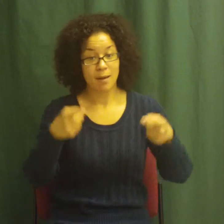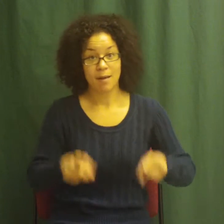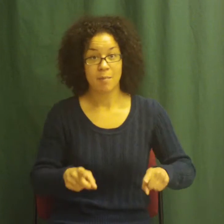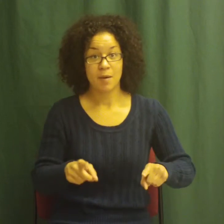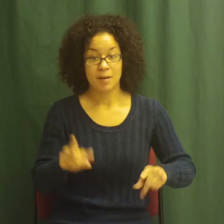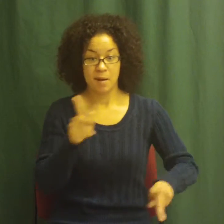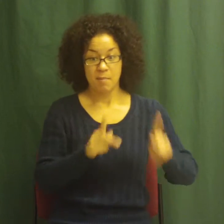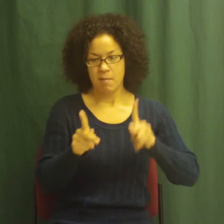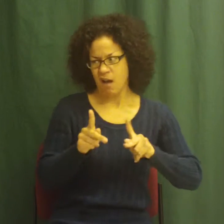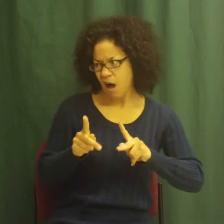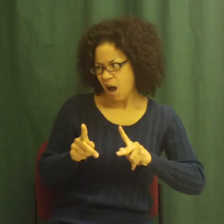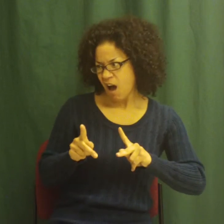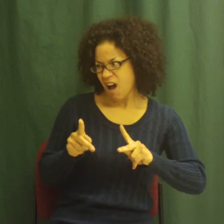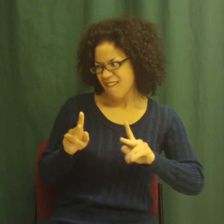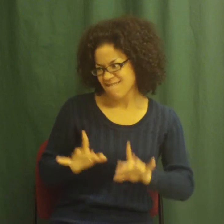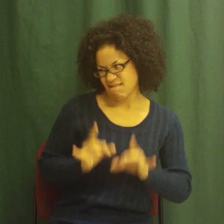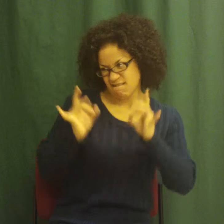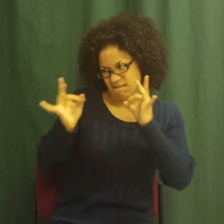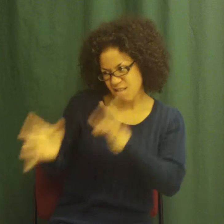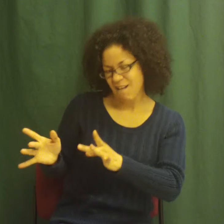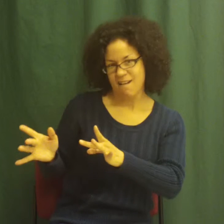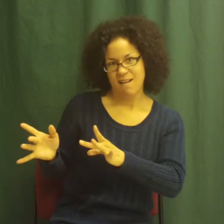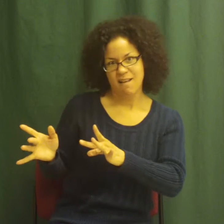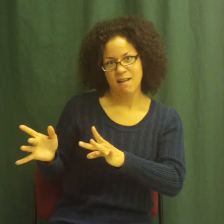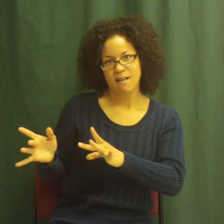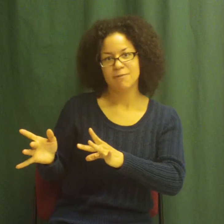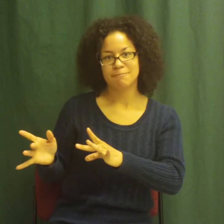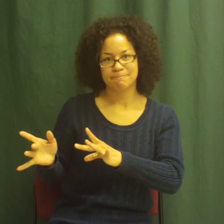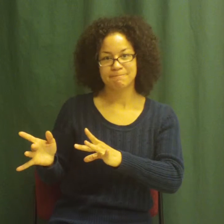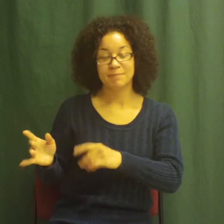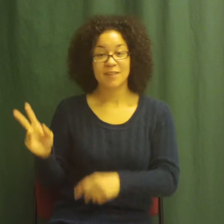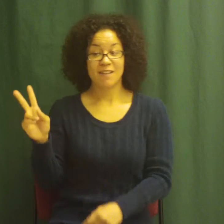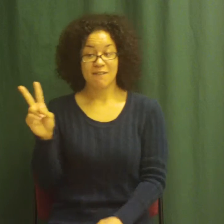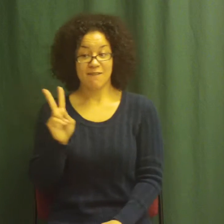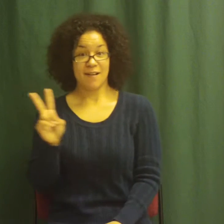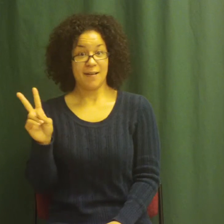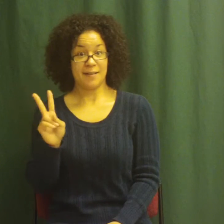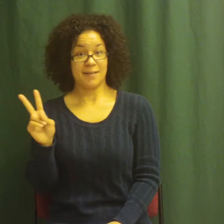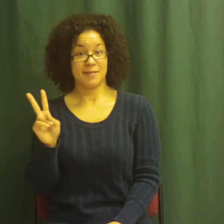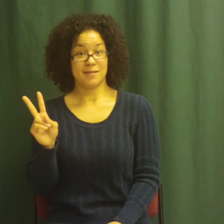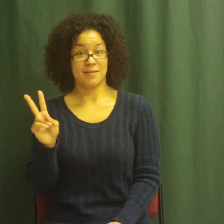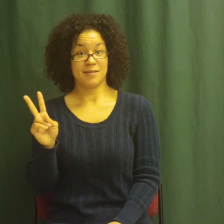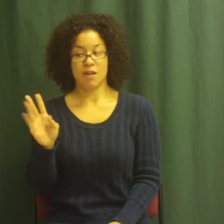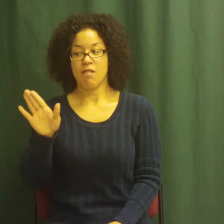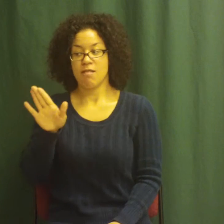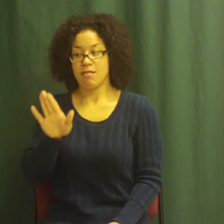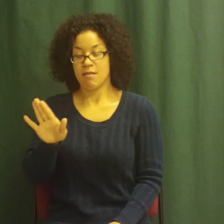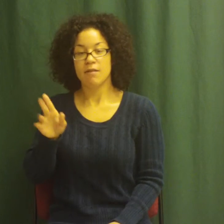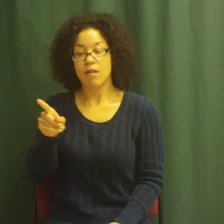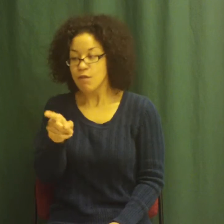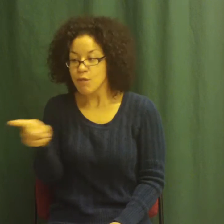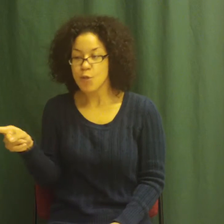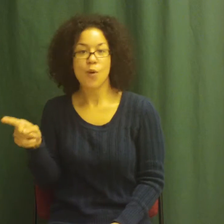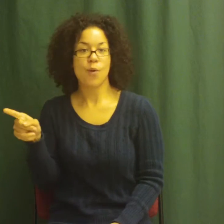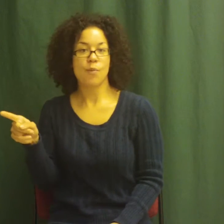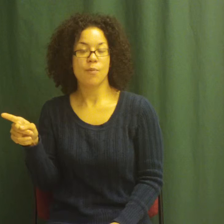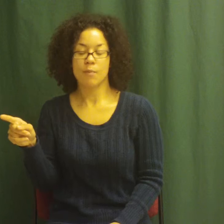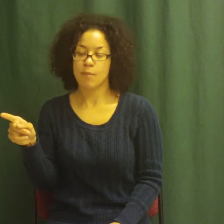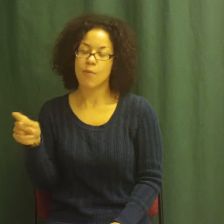The Vikings probably enjoyed the reputation they had. People were so scared of them that they often fled from